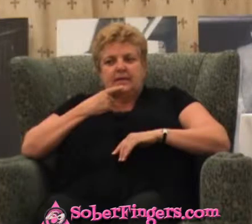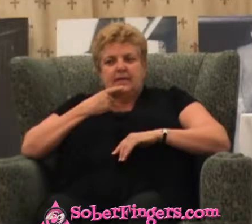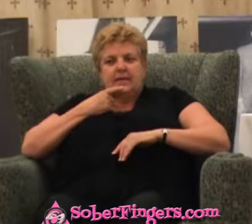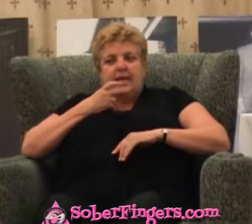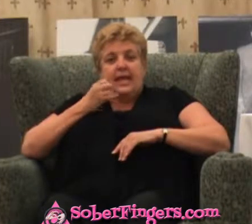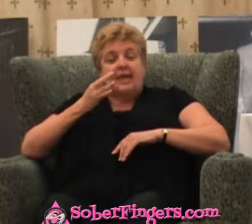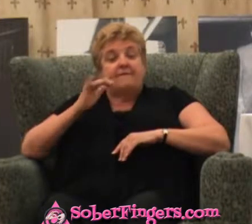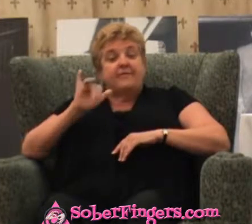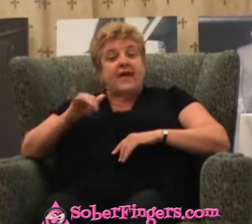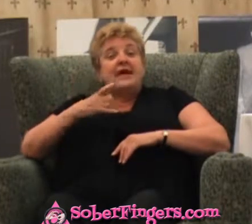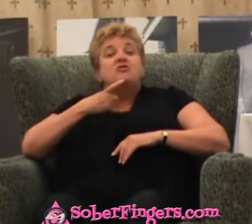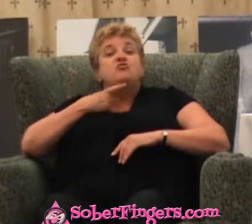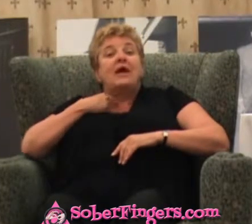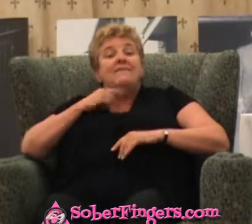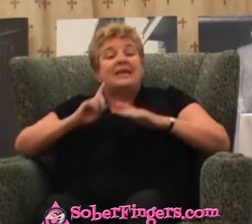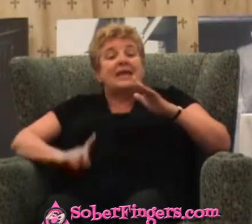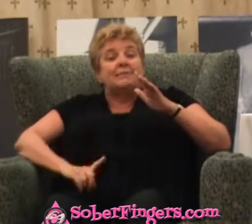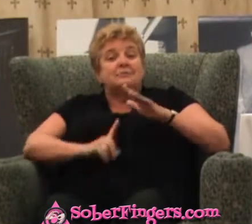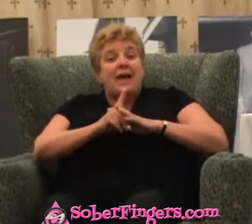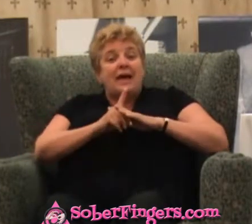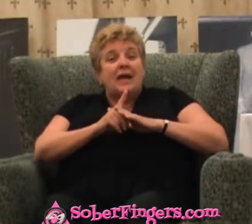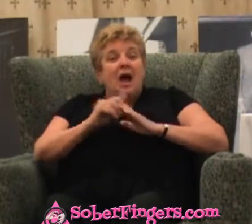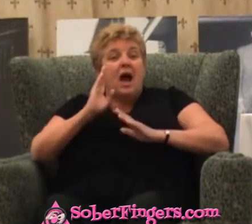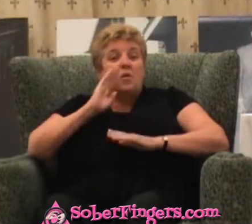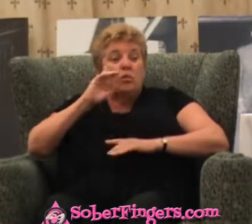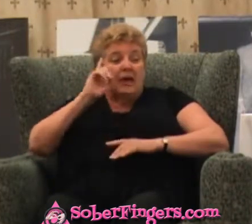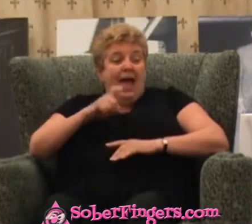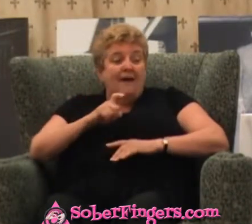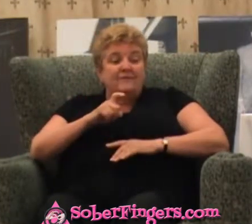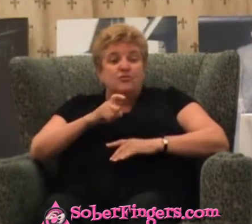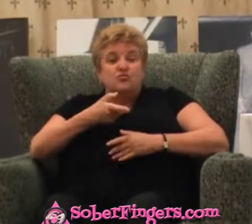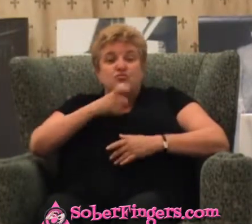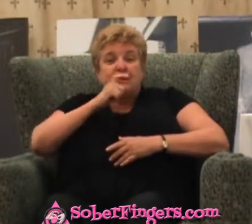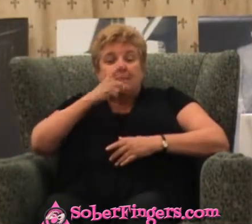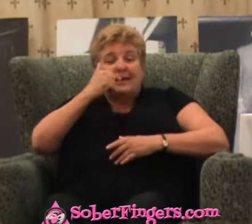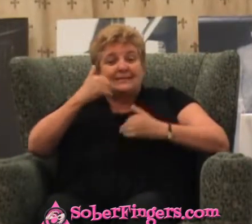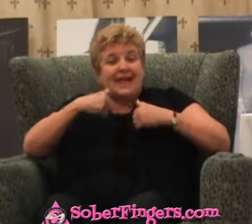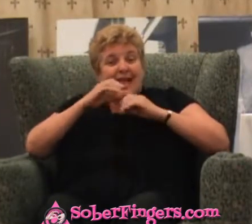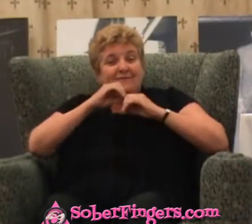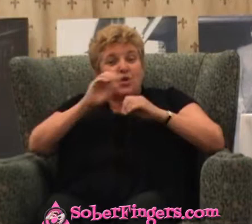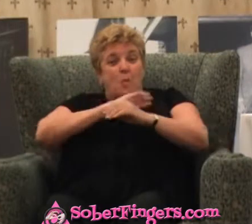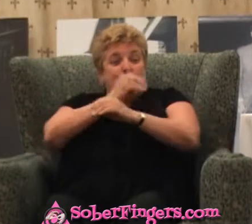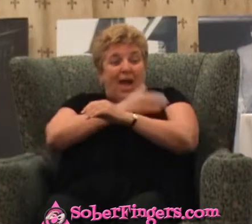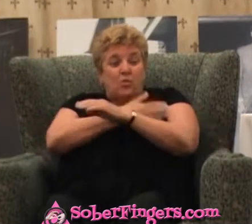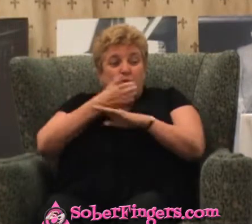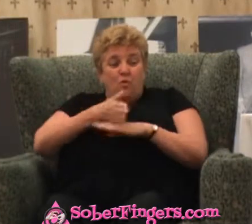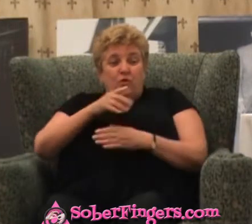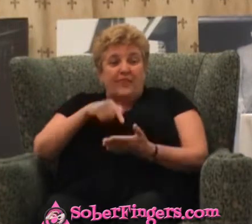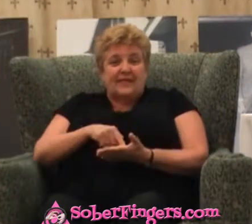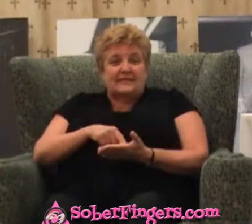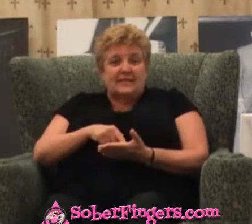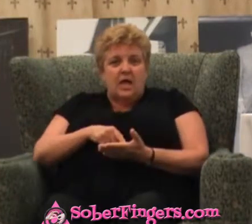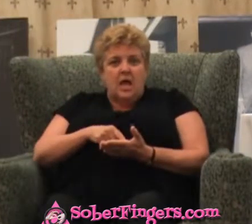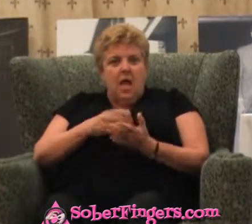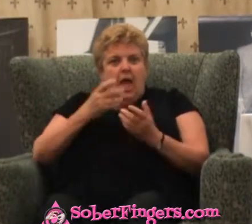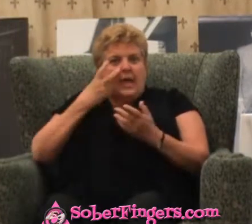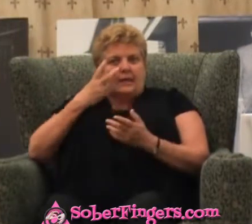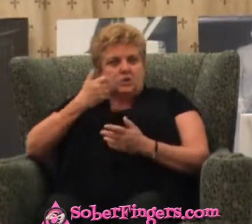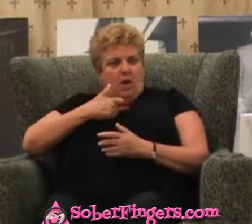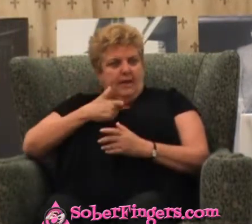comes back, I will have to drink because I have no power over this. And I saw myself reaching out for the bottle, and I knew they would have to give